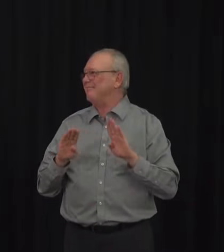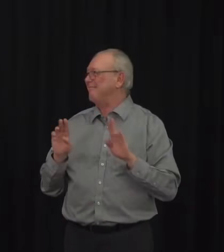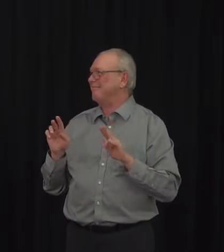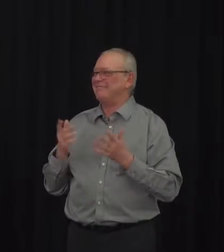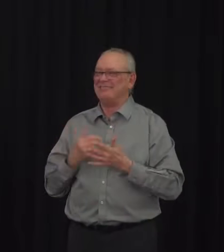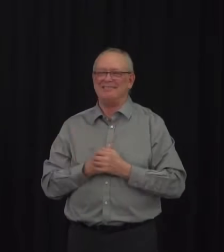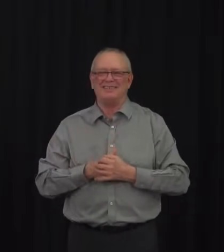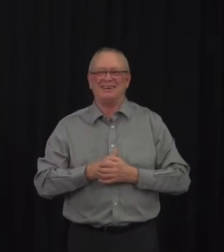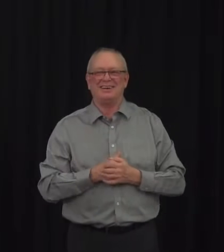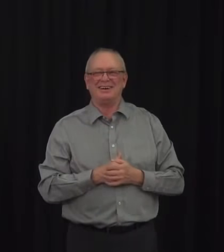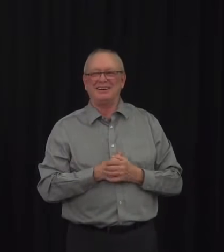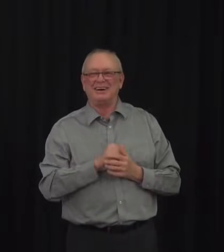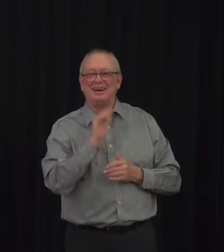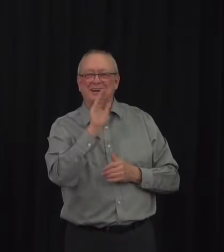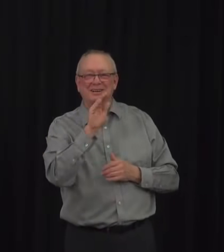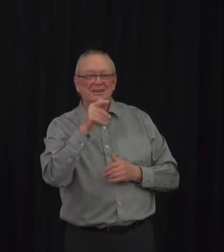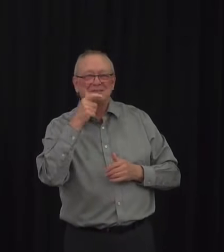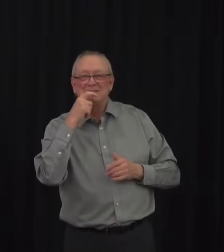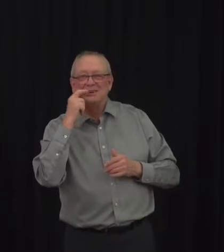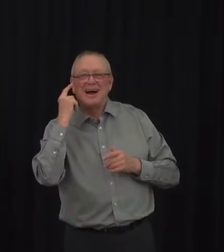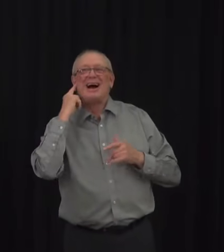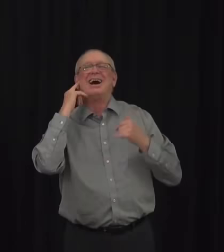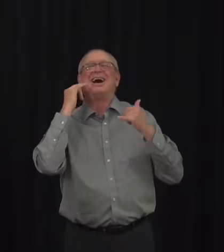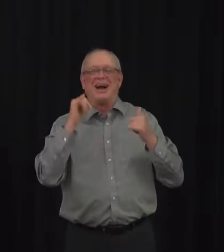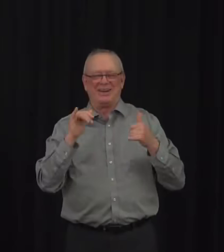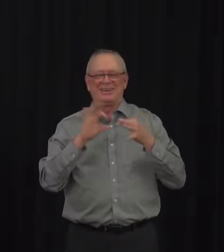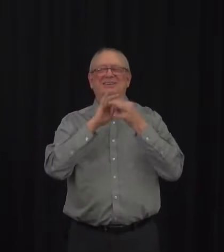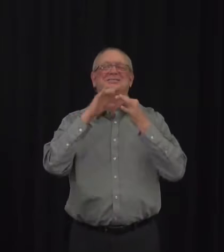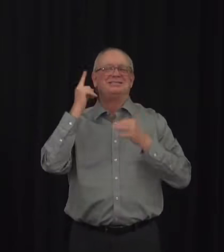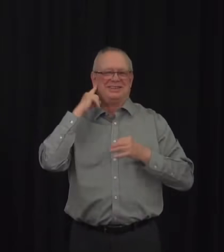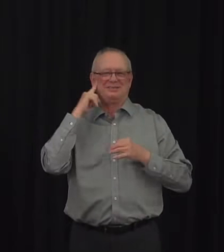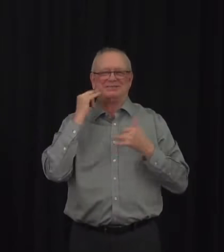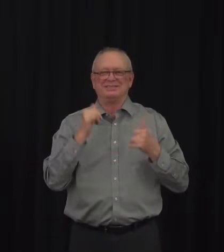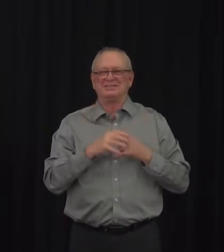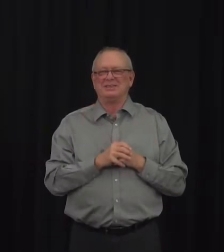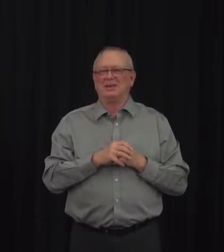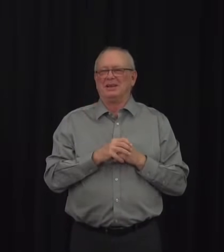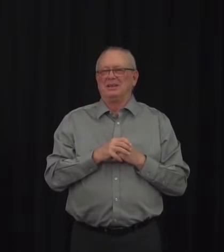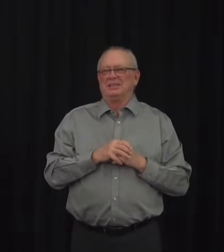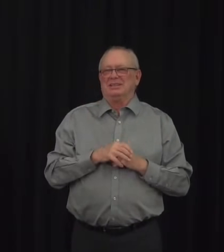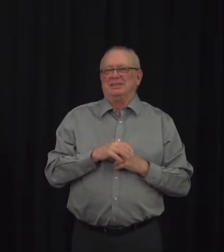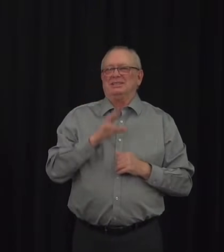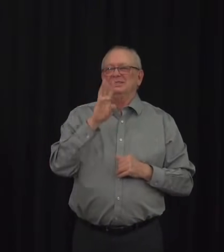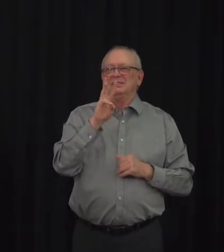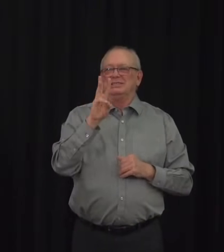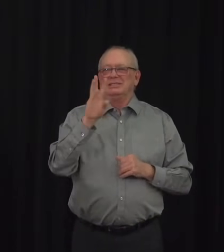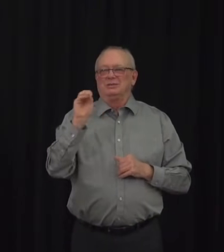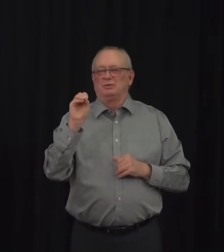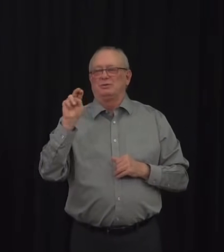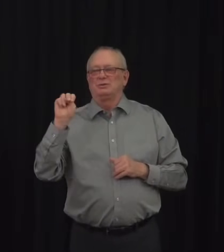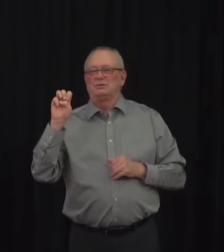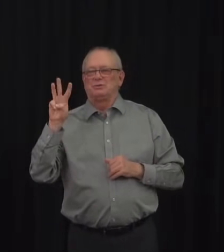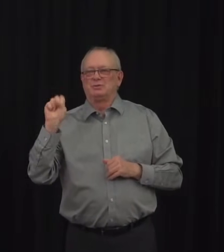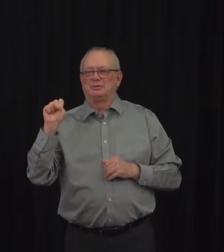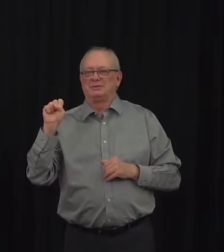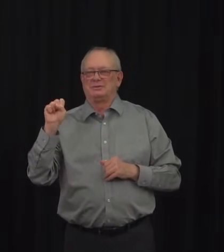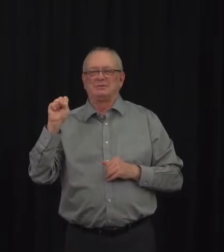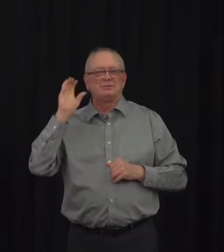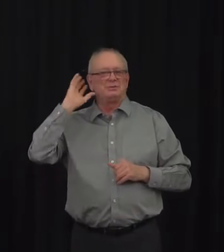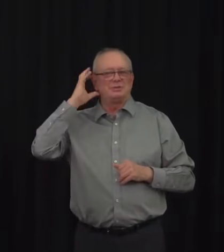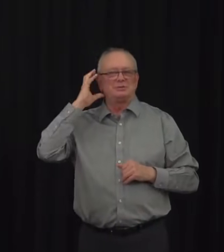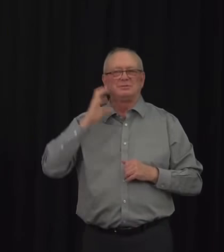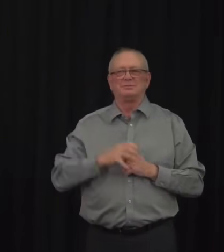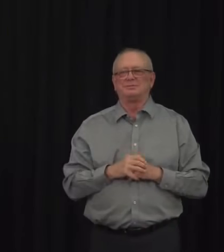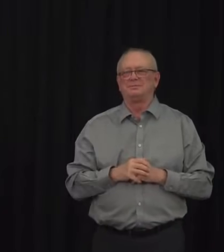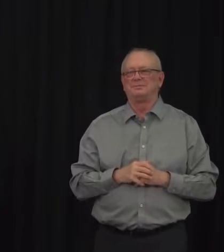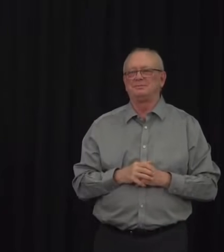Operator? Hello, the question is from Jeff Slack, 660 News. Hi, Dr. Hinshaw. It's been a